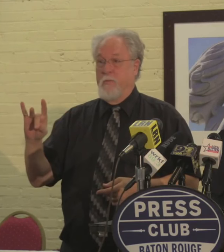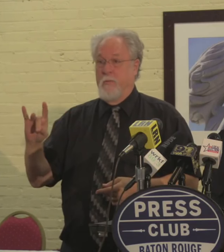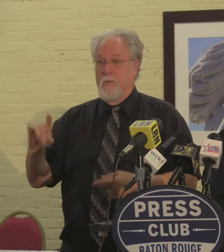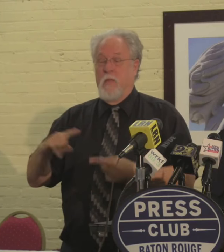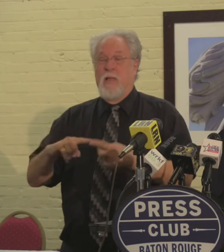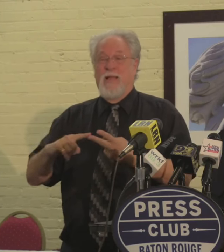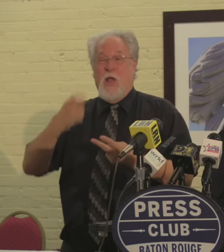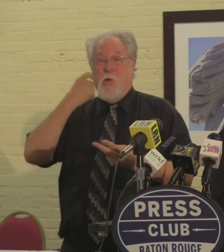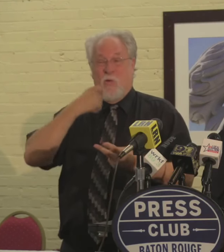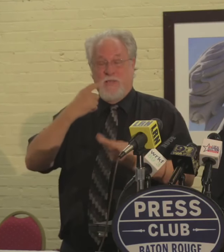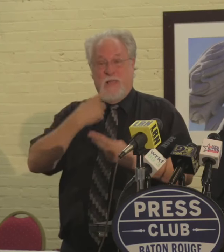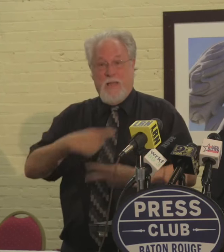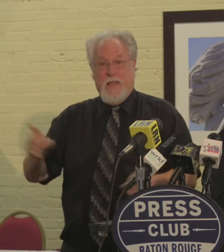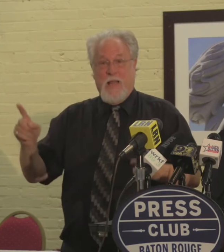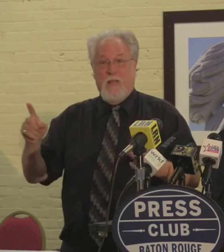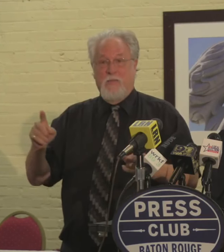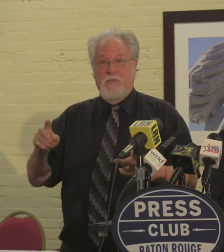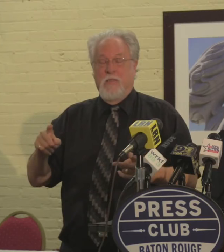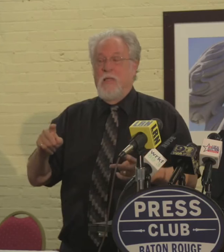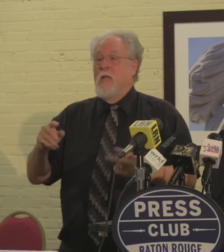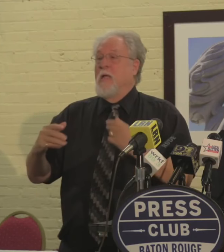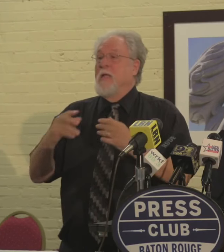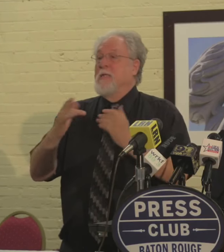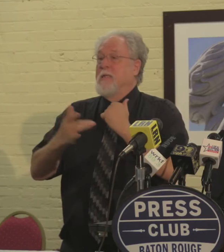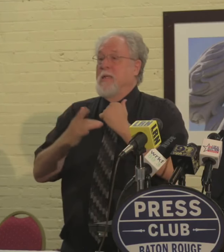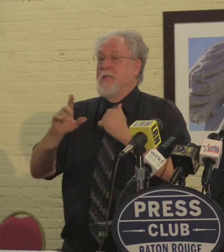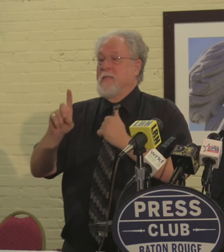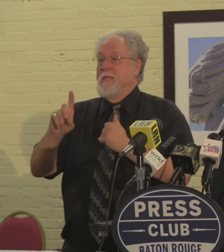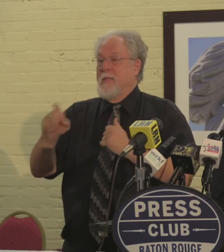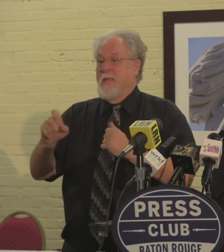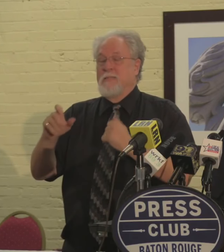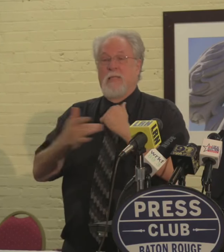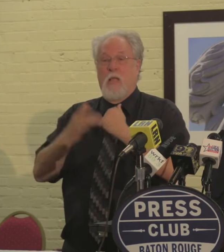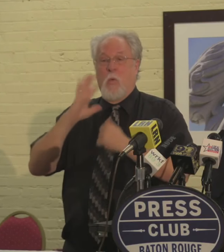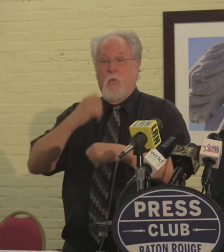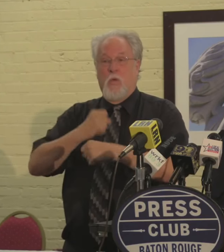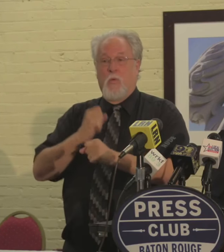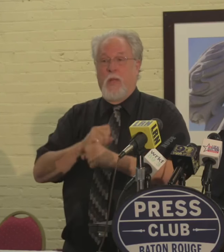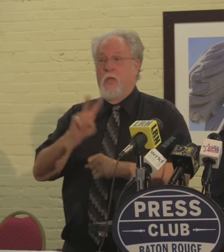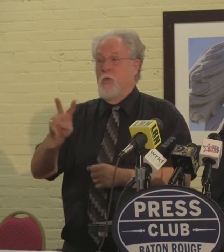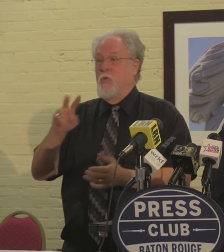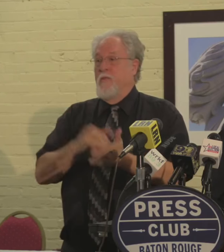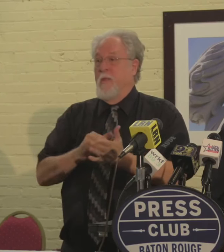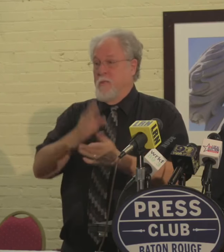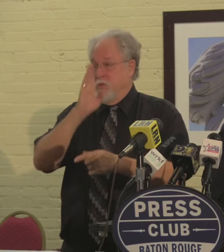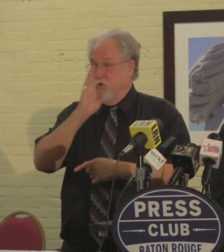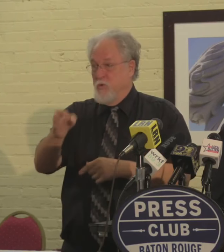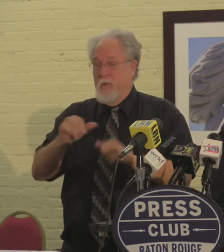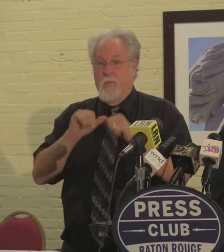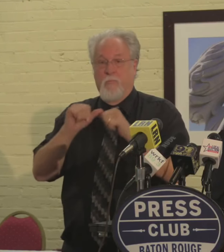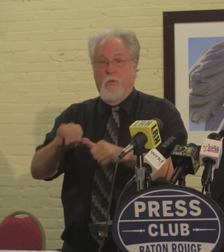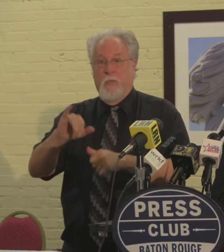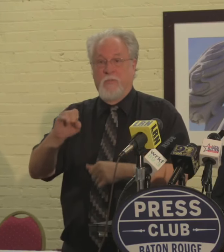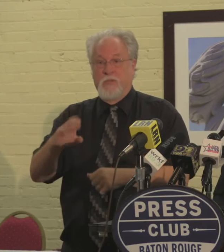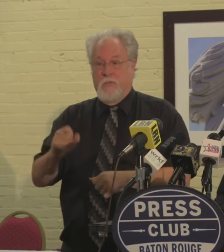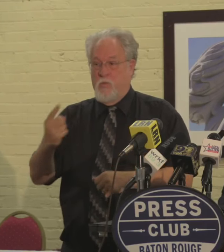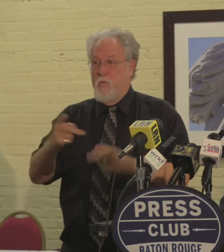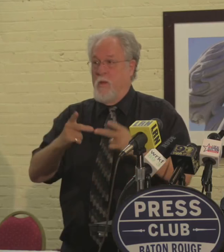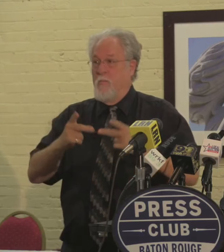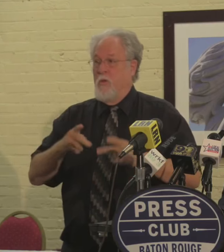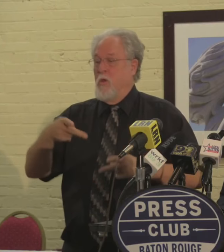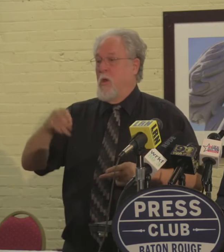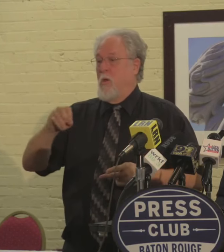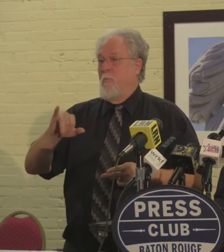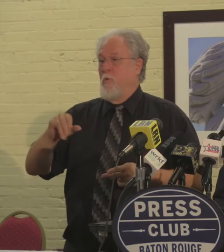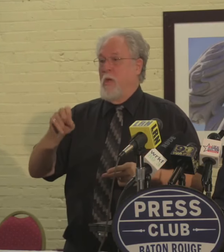We recently announced DXC Technology will create 2,000 direct permanent jobs at one site on Poydras